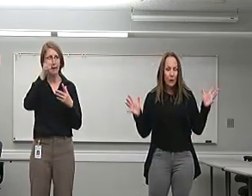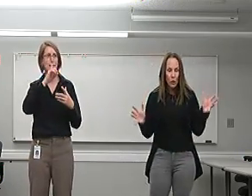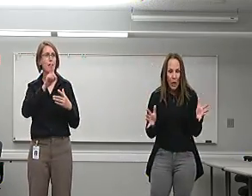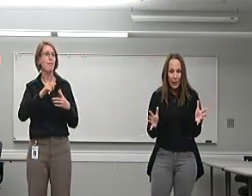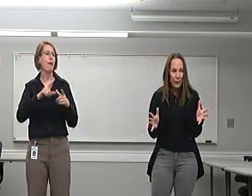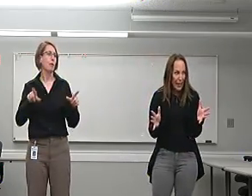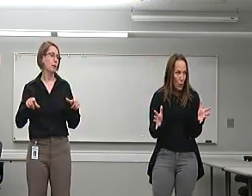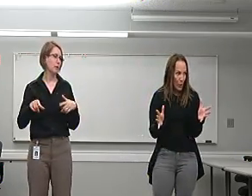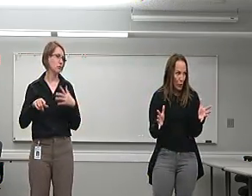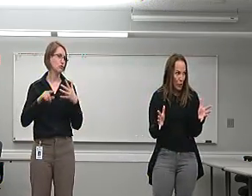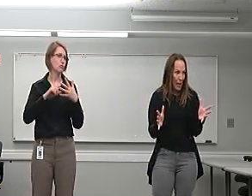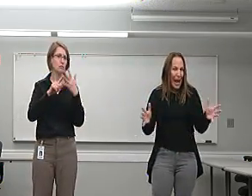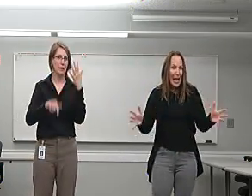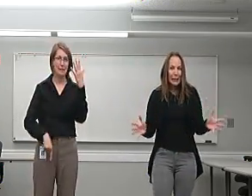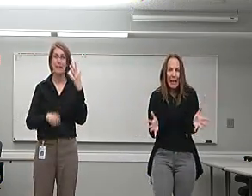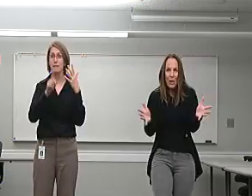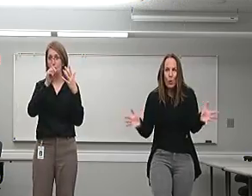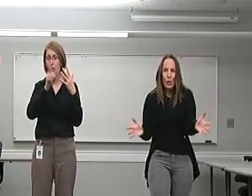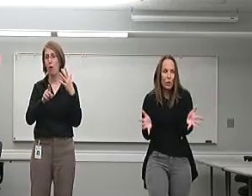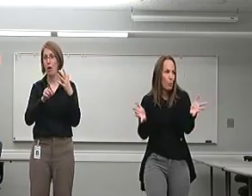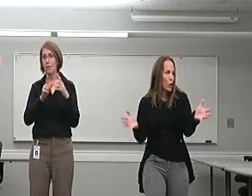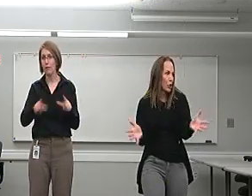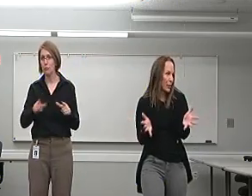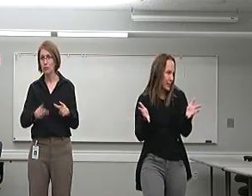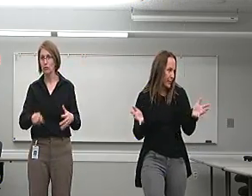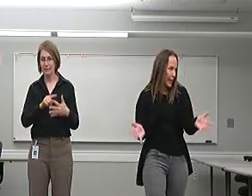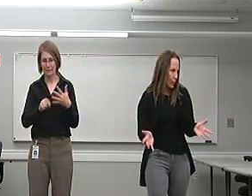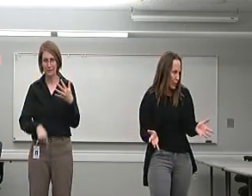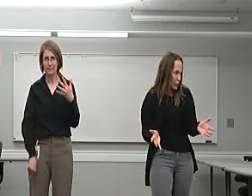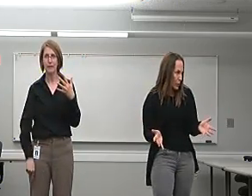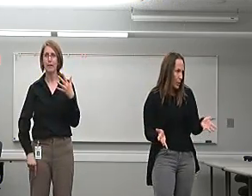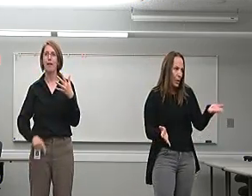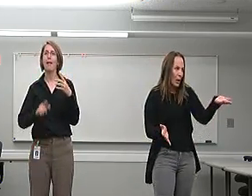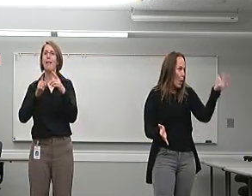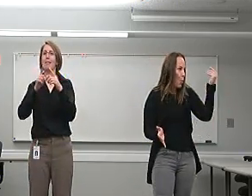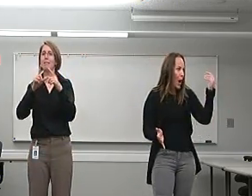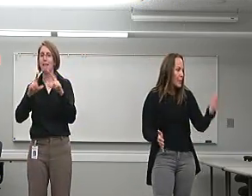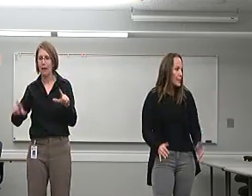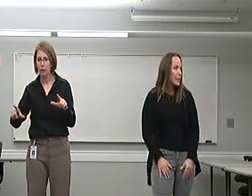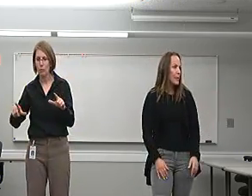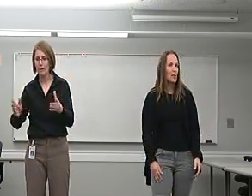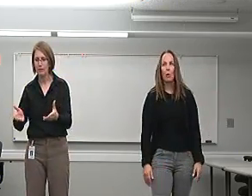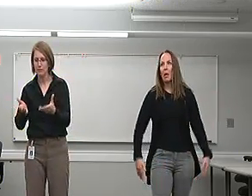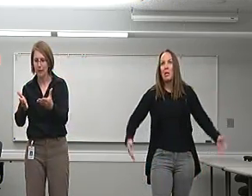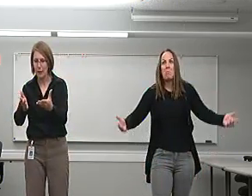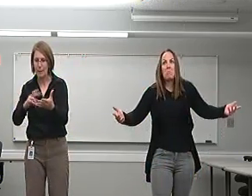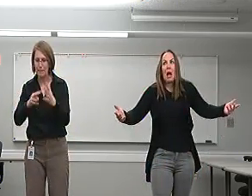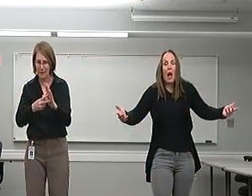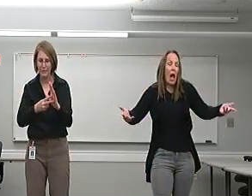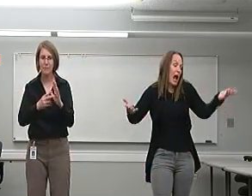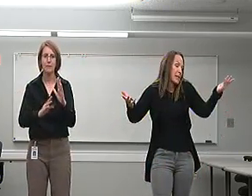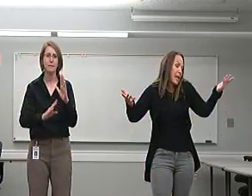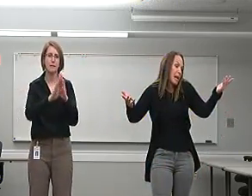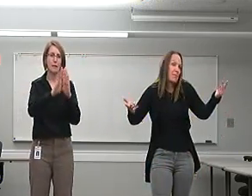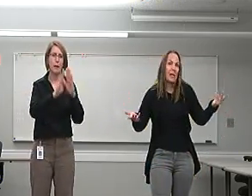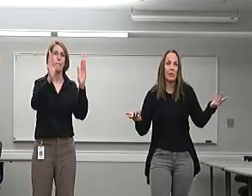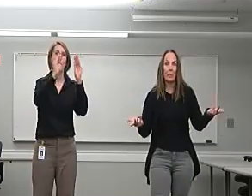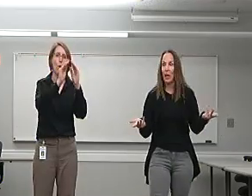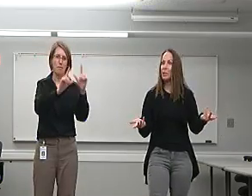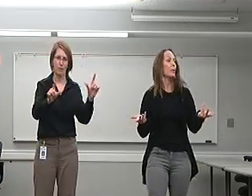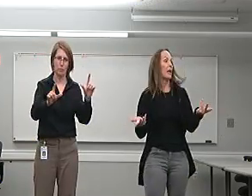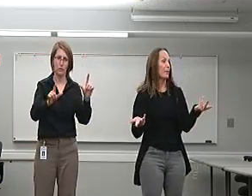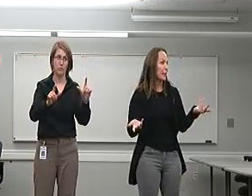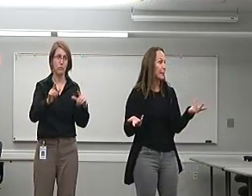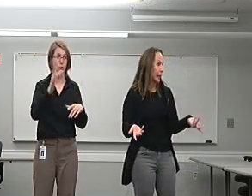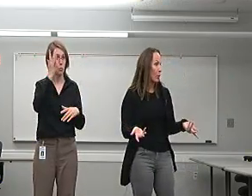language, and language pushes language. Why does Leah speak so well? I say it's because we gave Leah